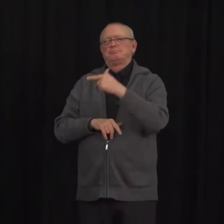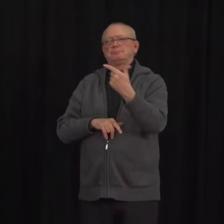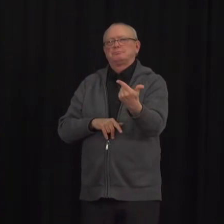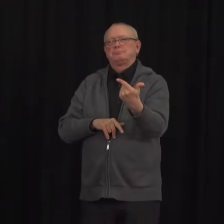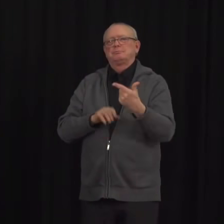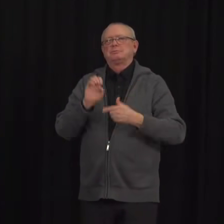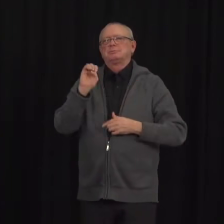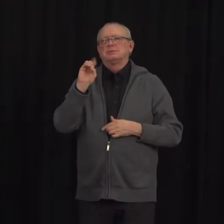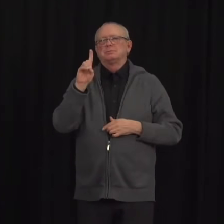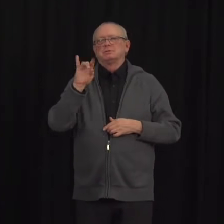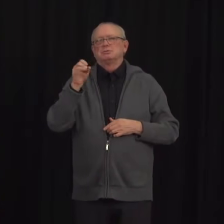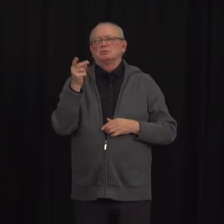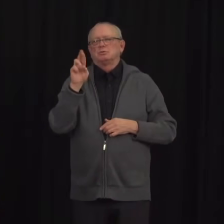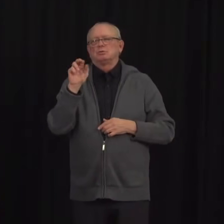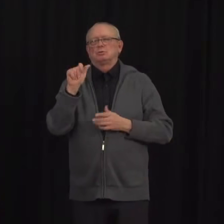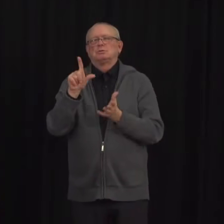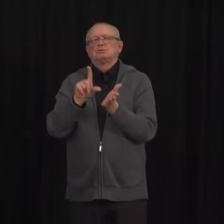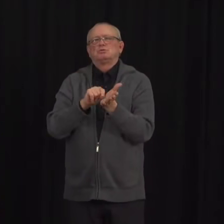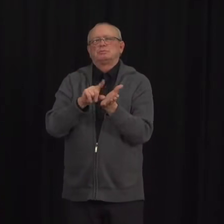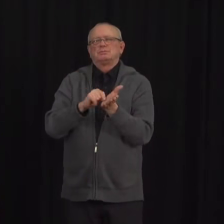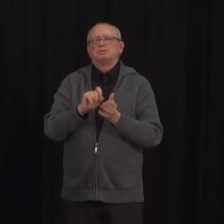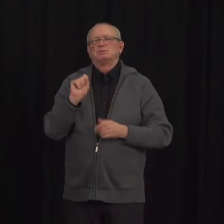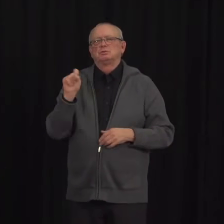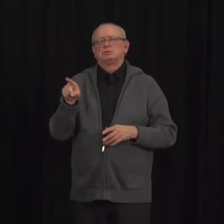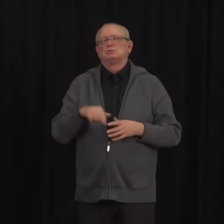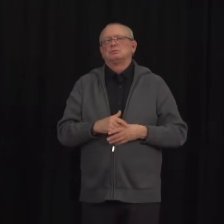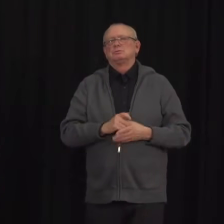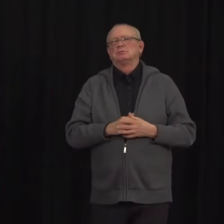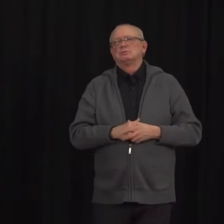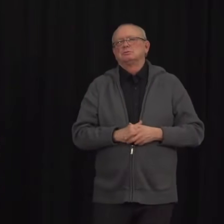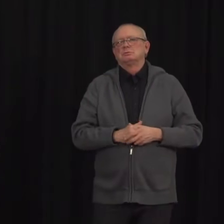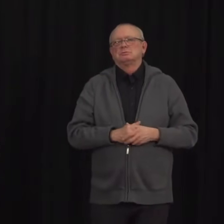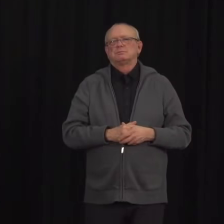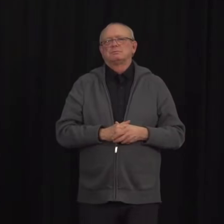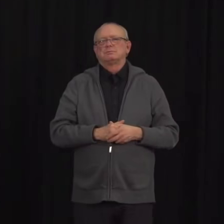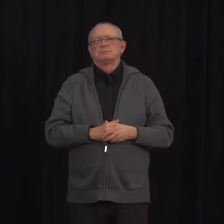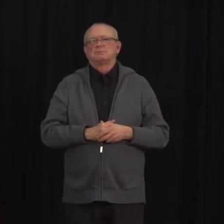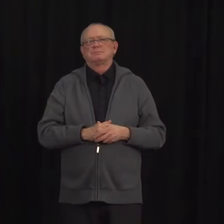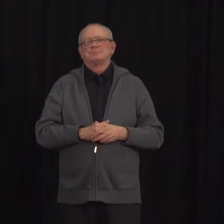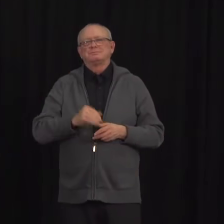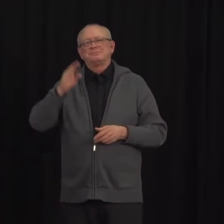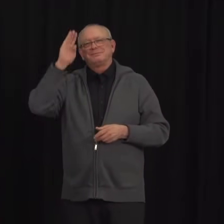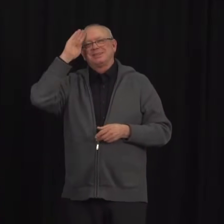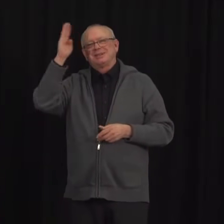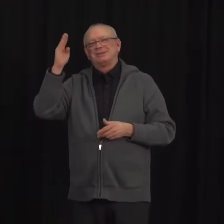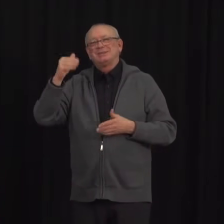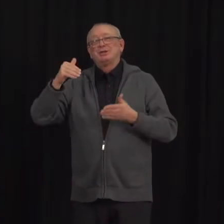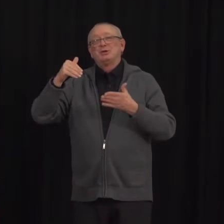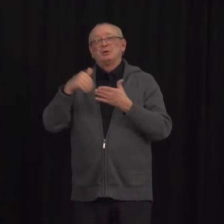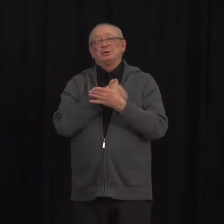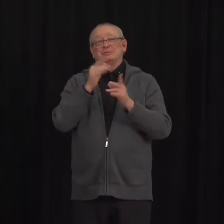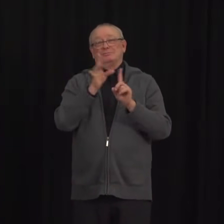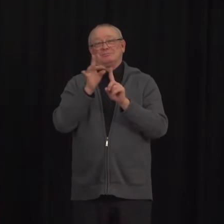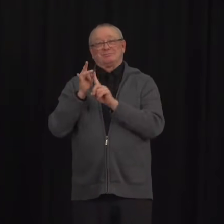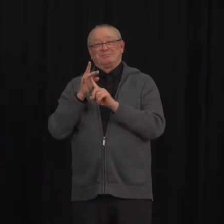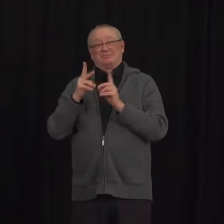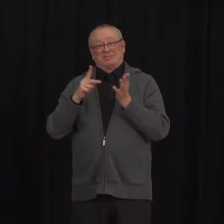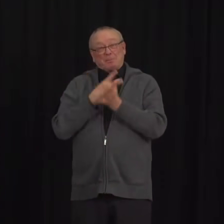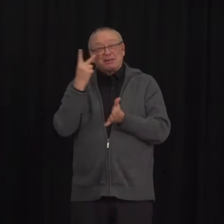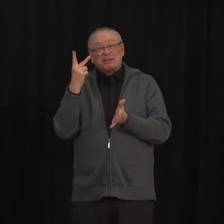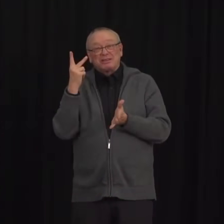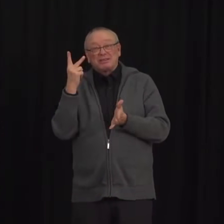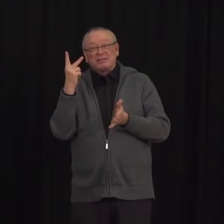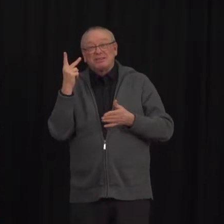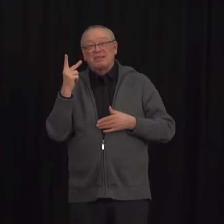Journal. Hi, Dr. Hinshaw. New cases have doubled in about a month, from about